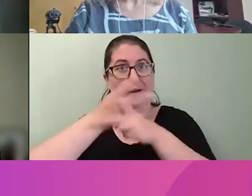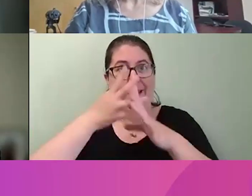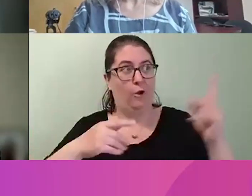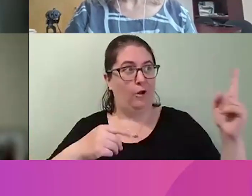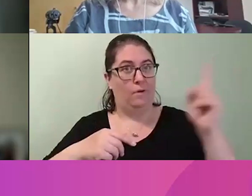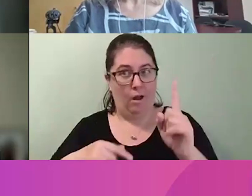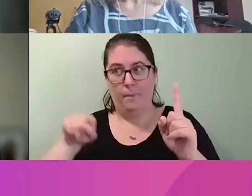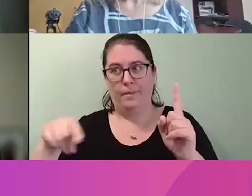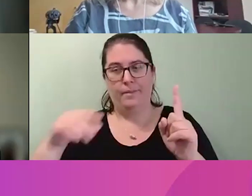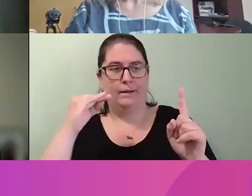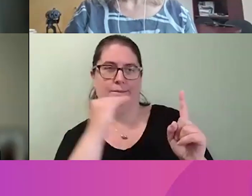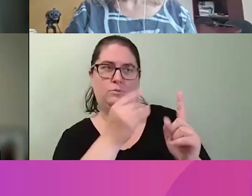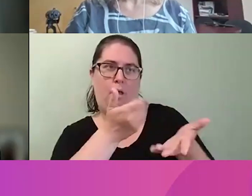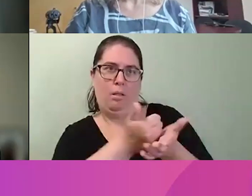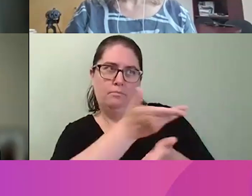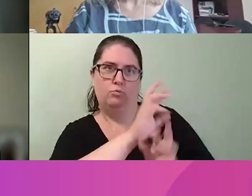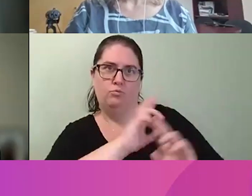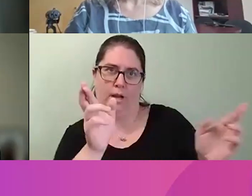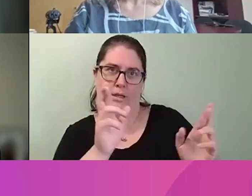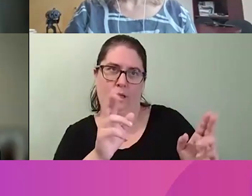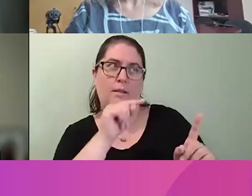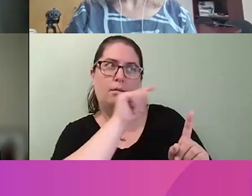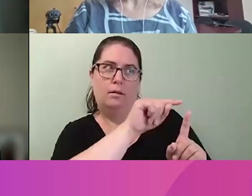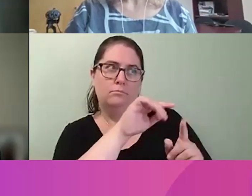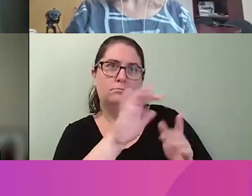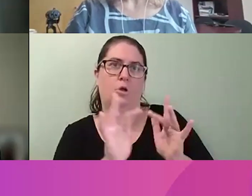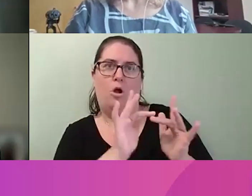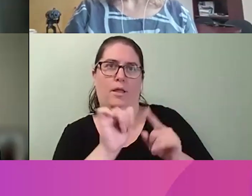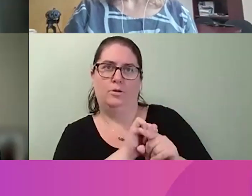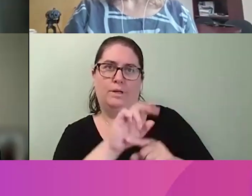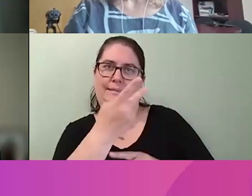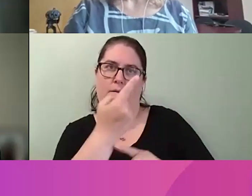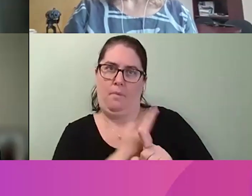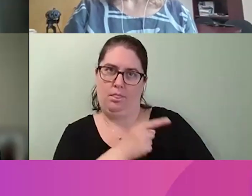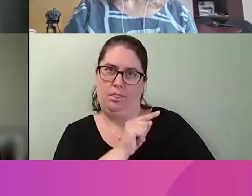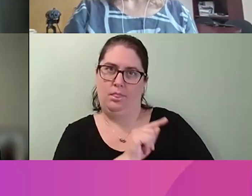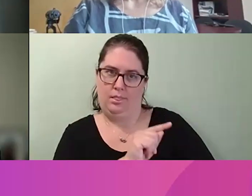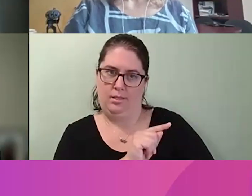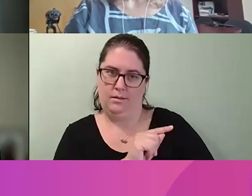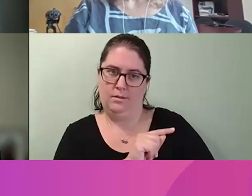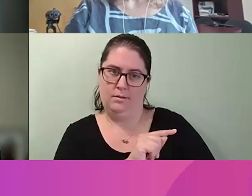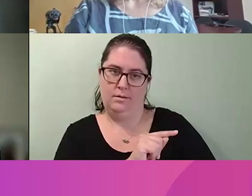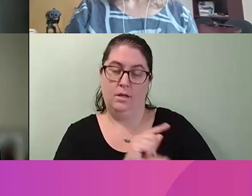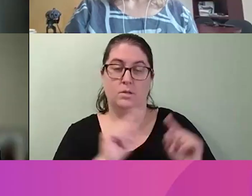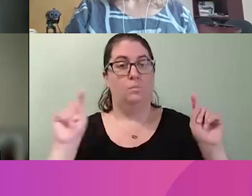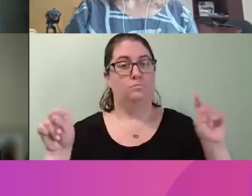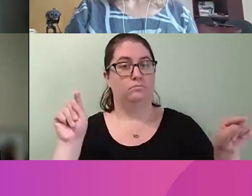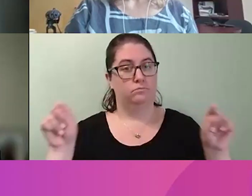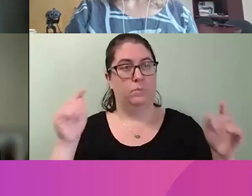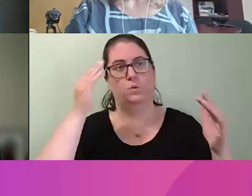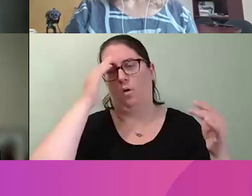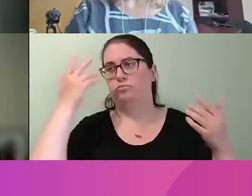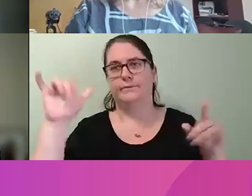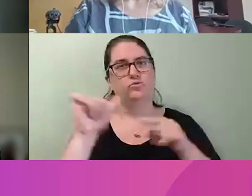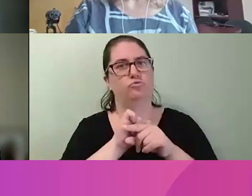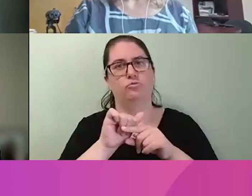to take the online training the second month. So, and both of them will know that they did the